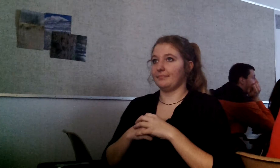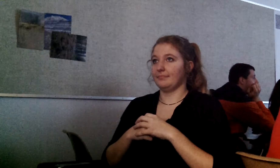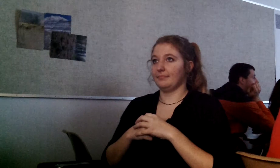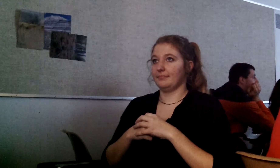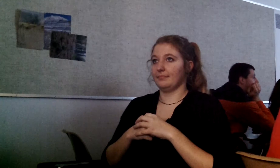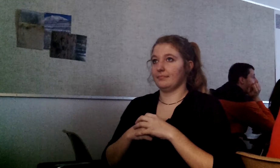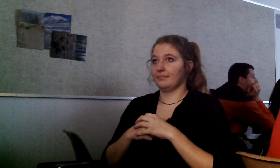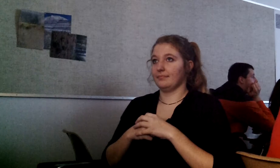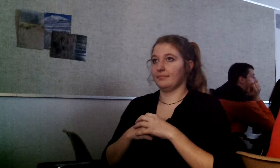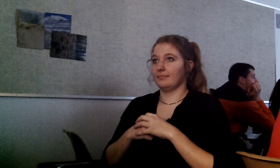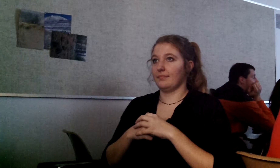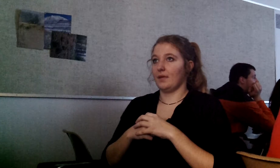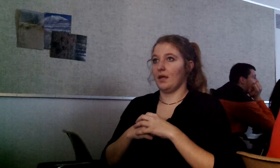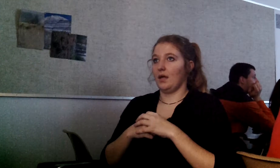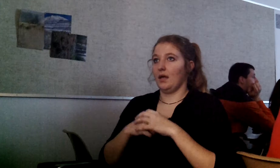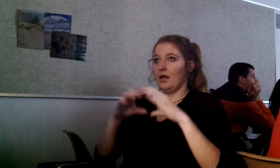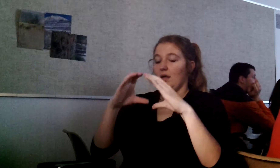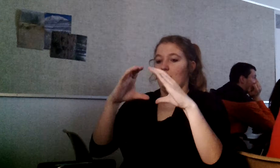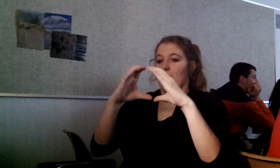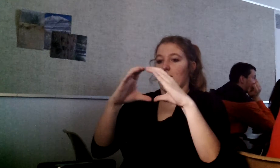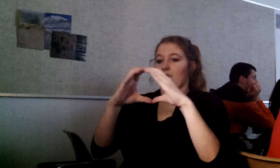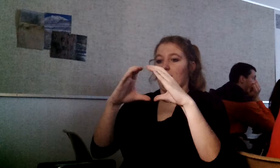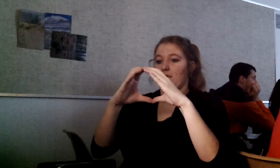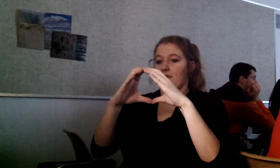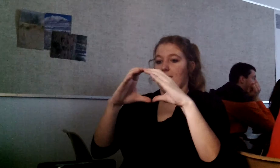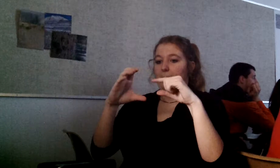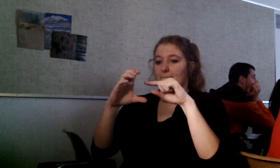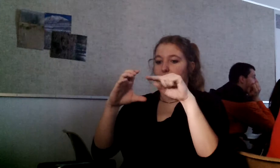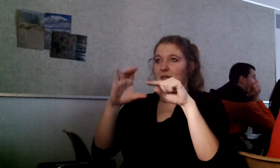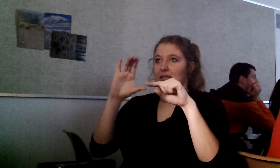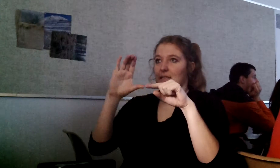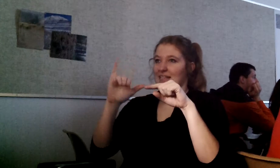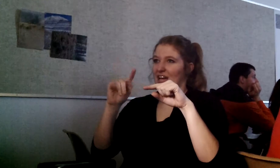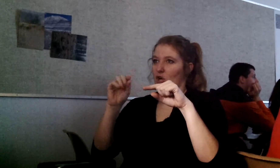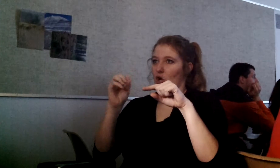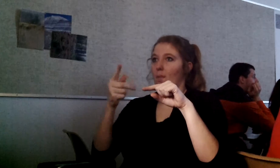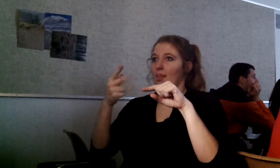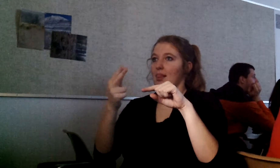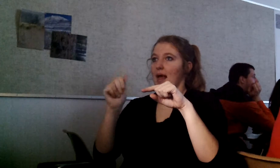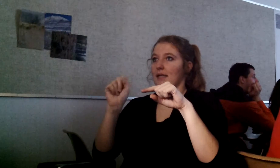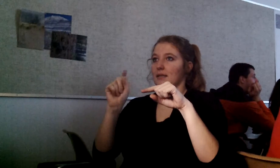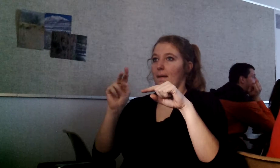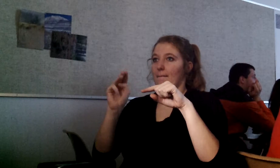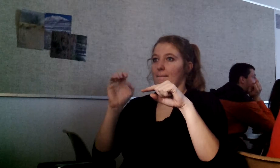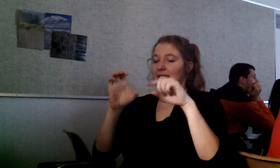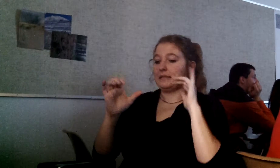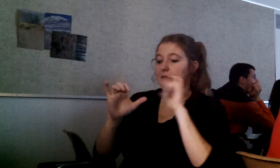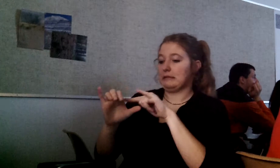The cytoplasmic tail remains within the cell and forms a complex with a trio of catenin molecules,